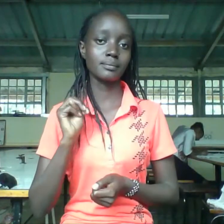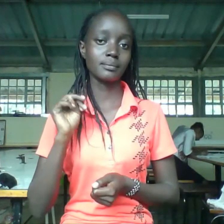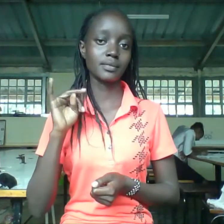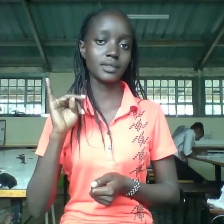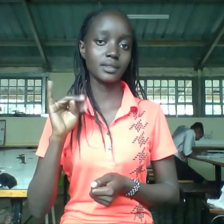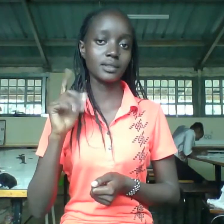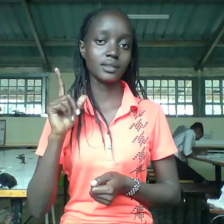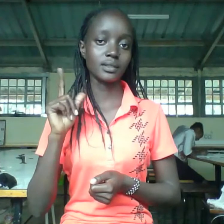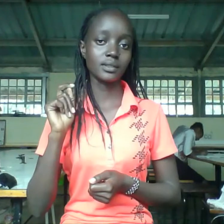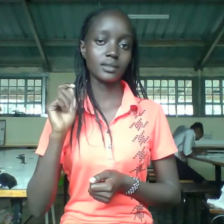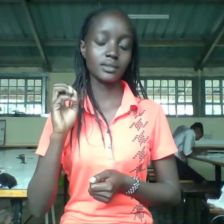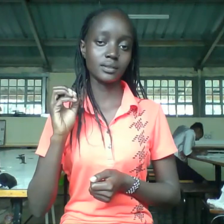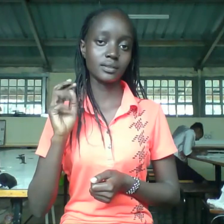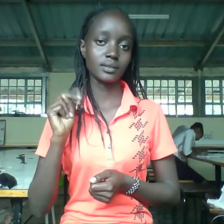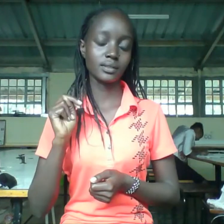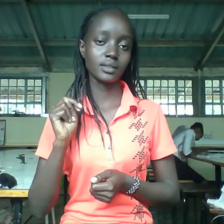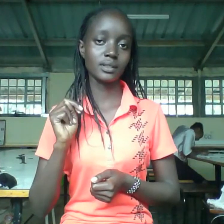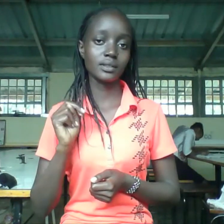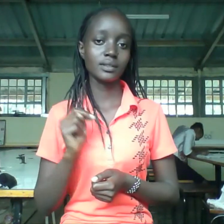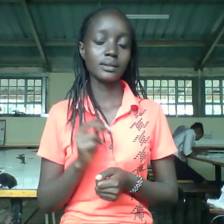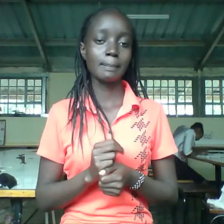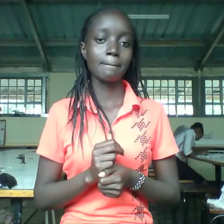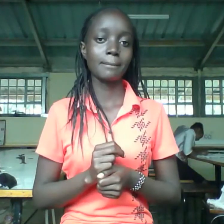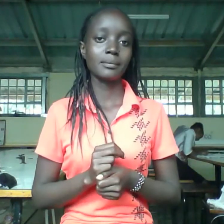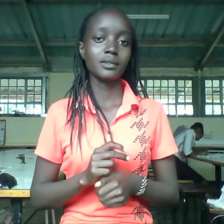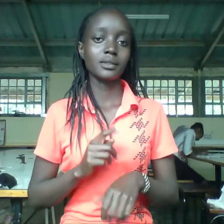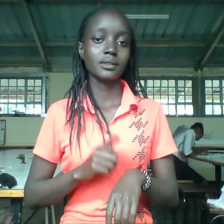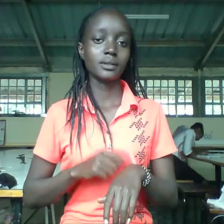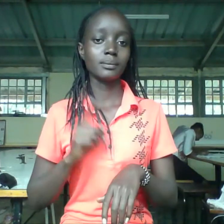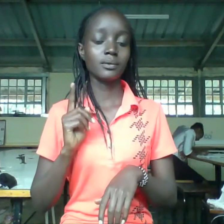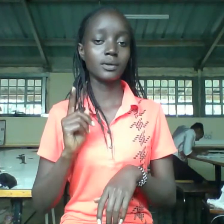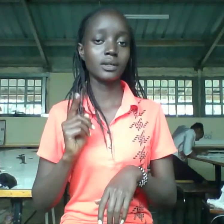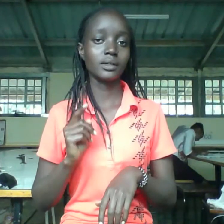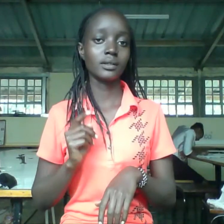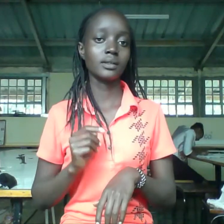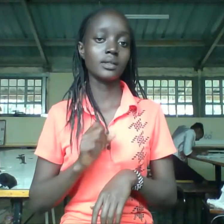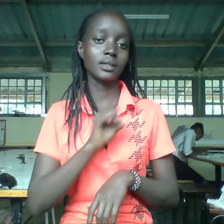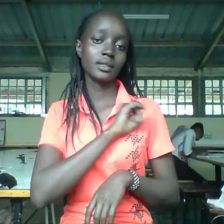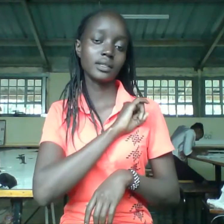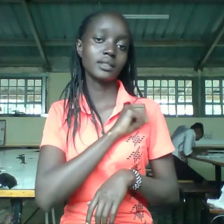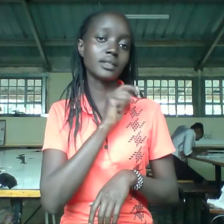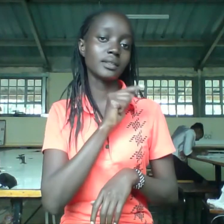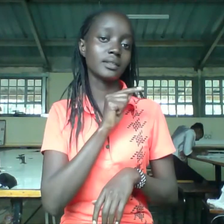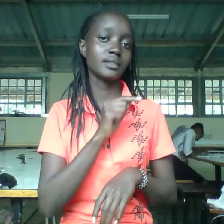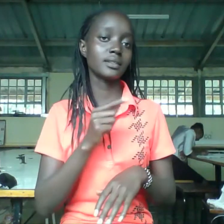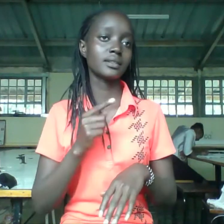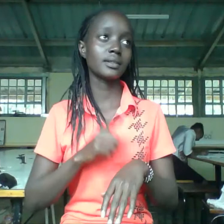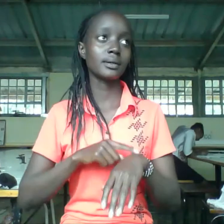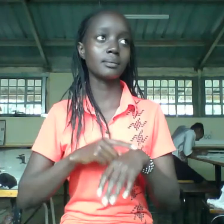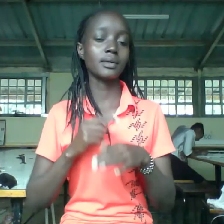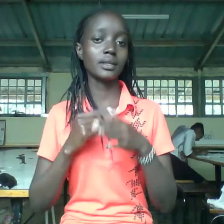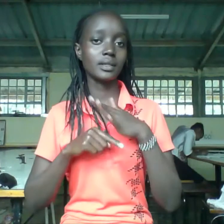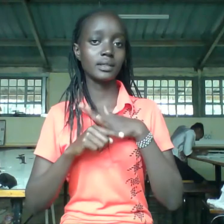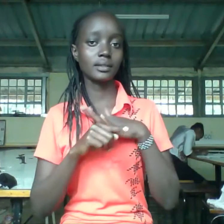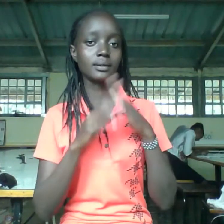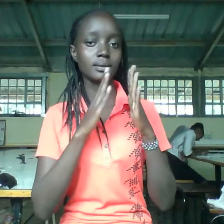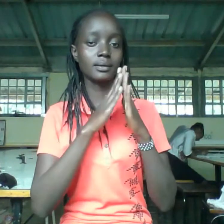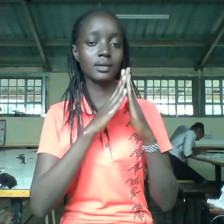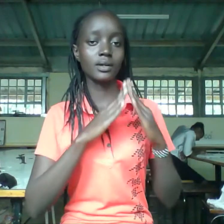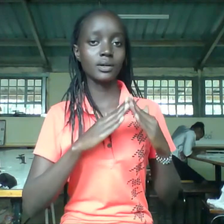Another time, Isaac had a pleasant surprise in the morning. He entered in the barn and found that